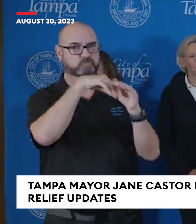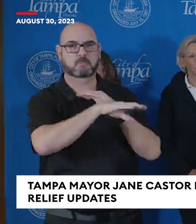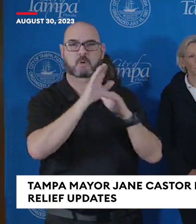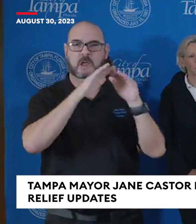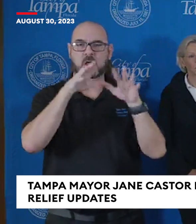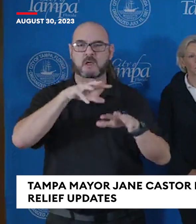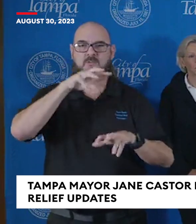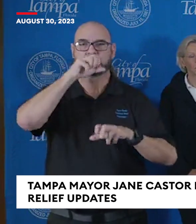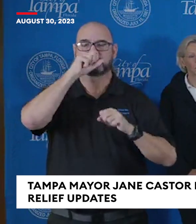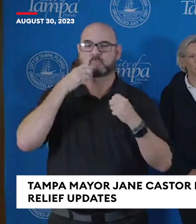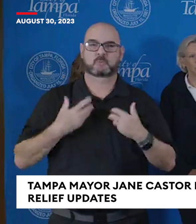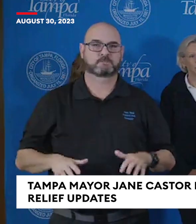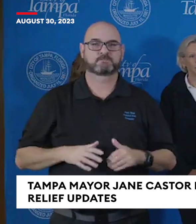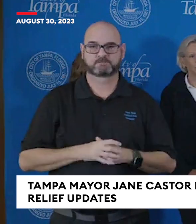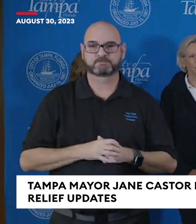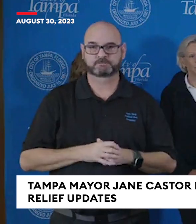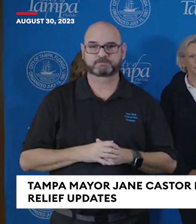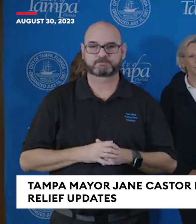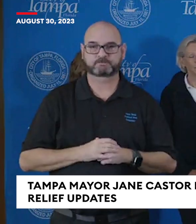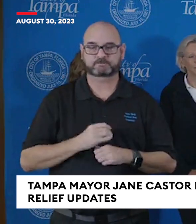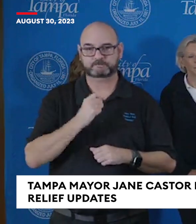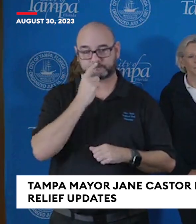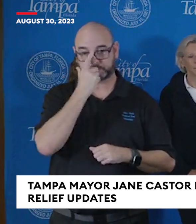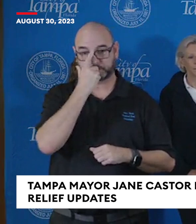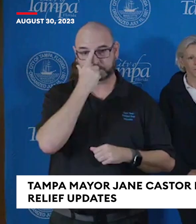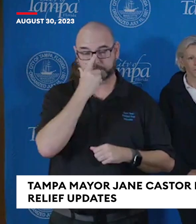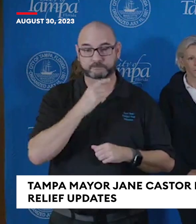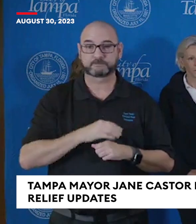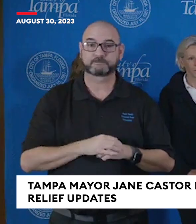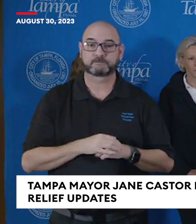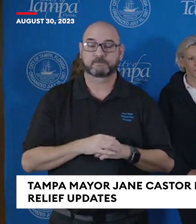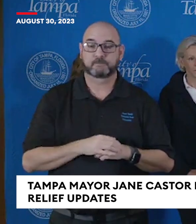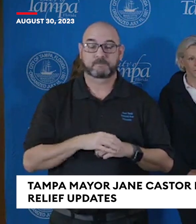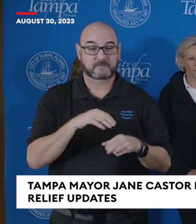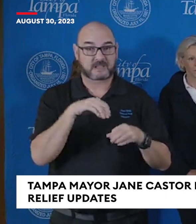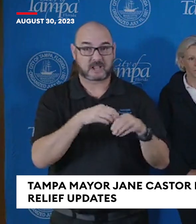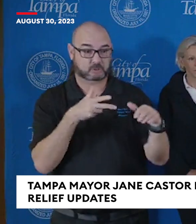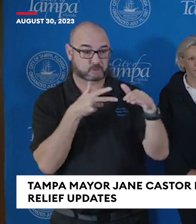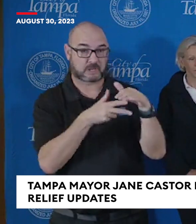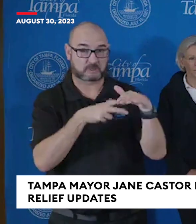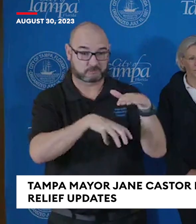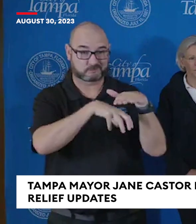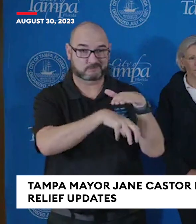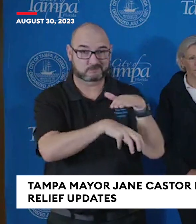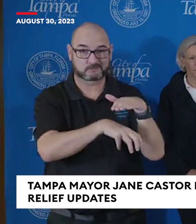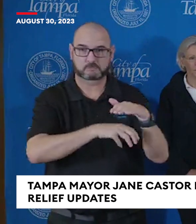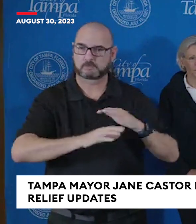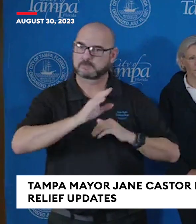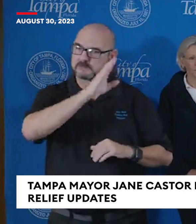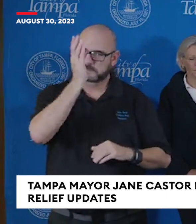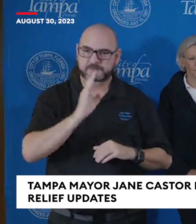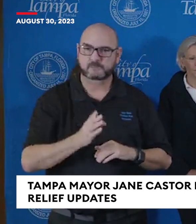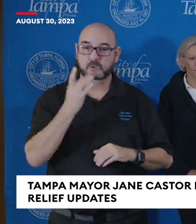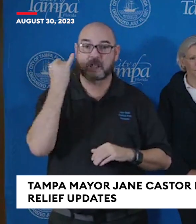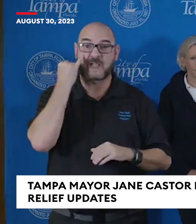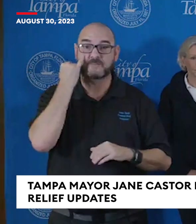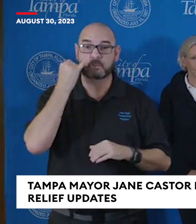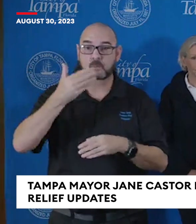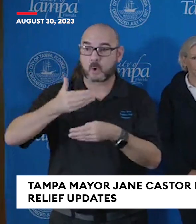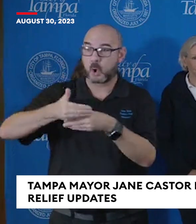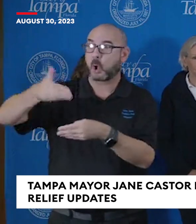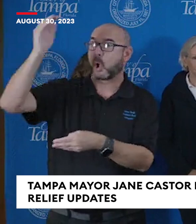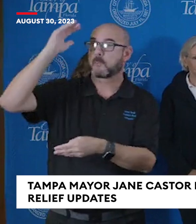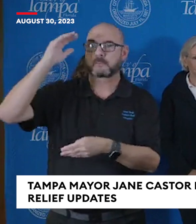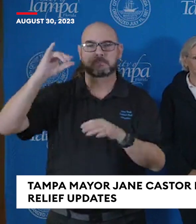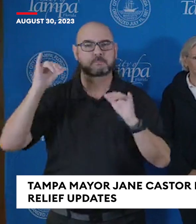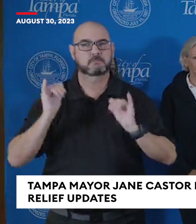generator to attach to a garage, even when the doors are open, and do not use the generator in wet areas. This can cause shock or electrocution.